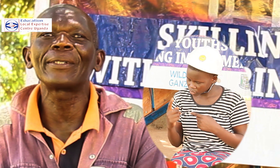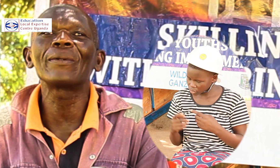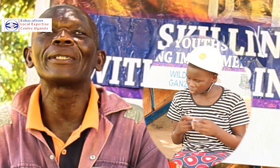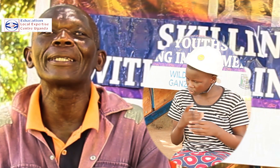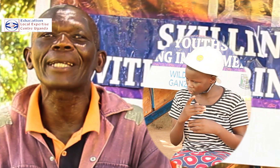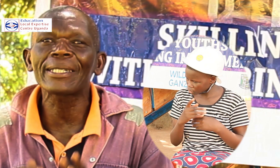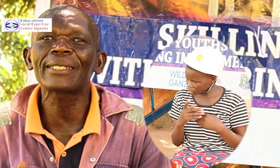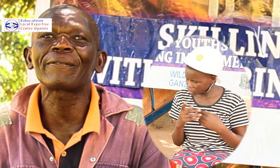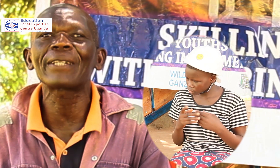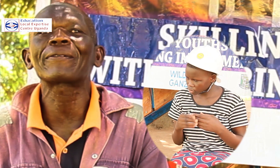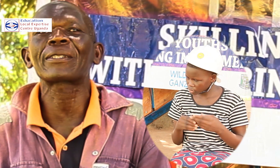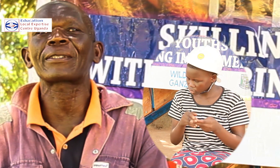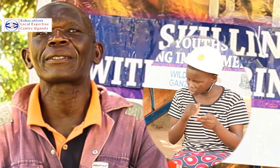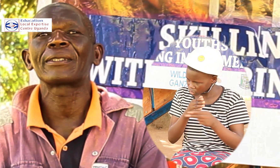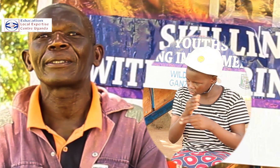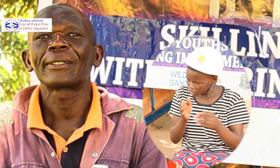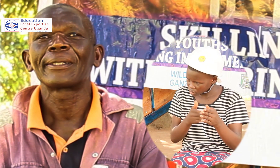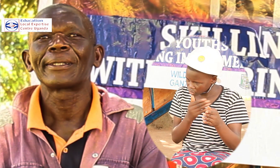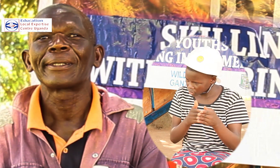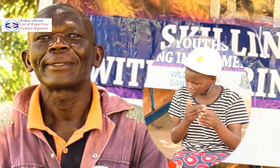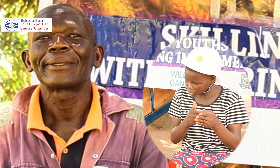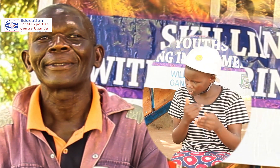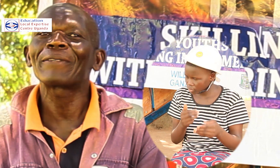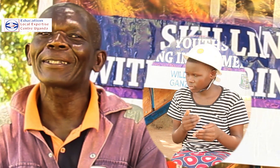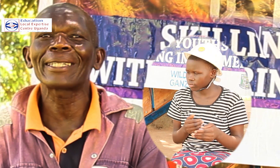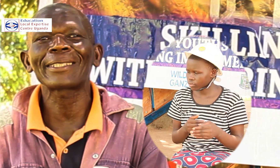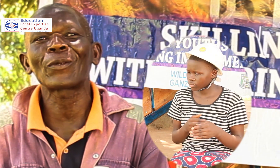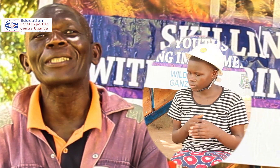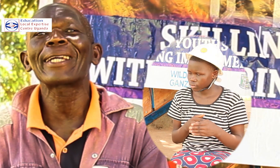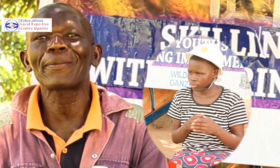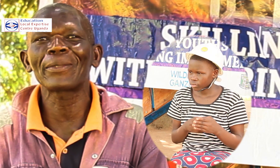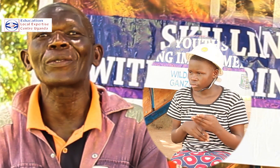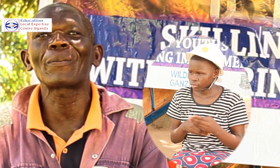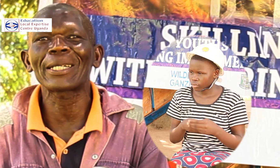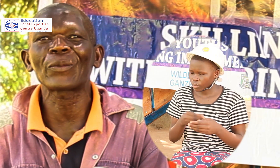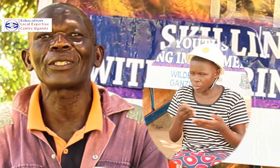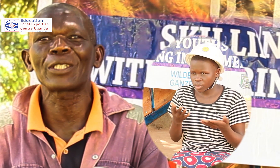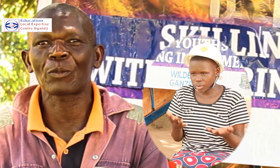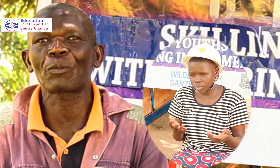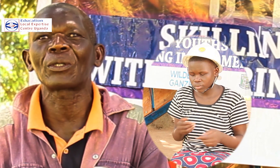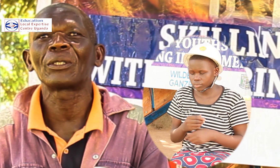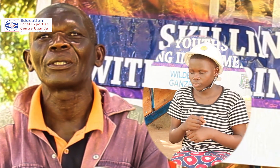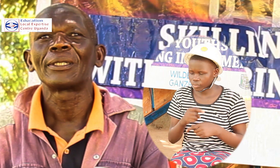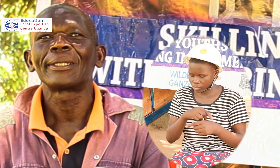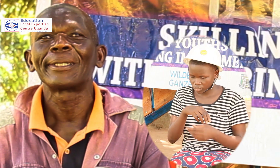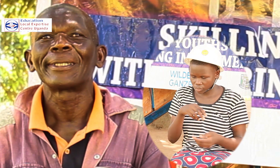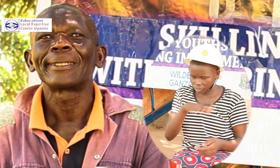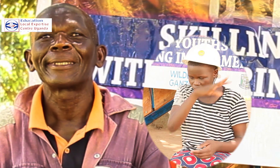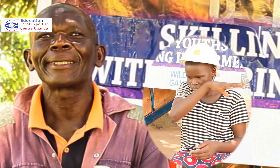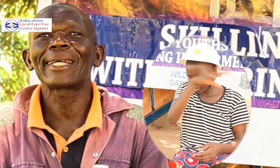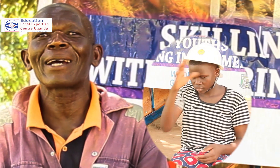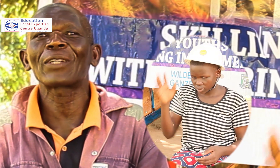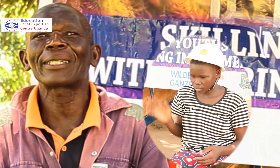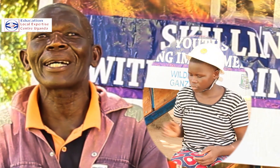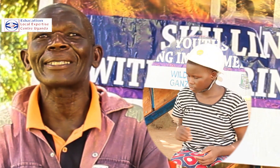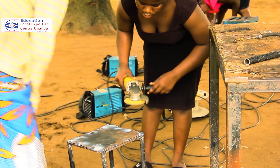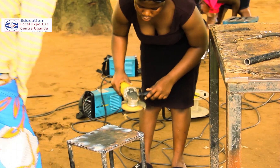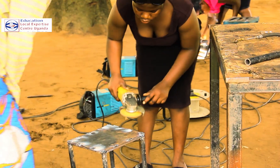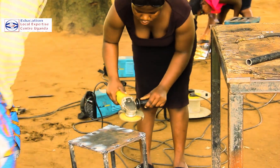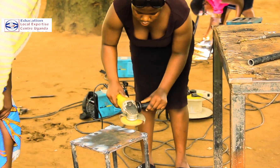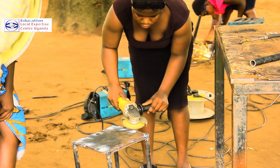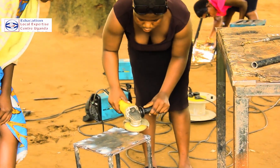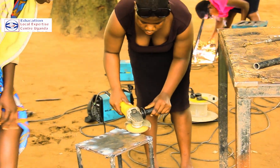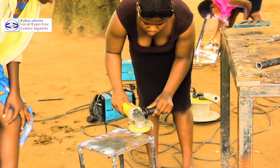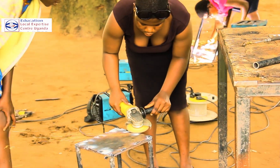demonstrate, they catch it very fast. In fact, that is what helped me so much with these people. Then after that,